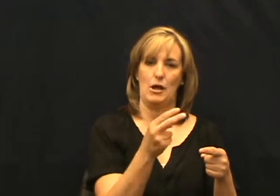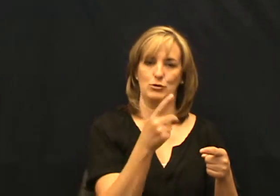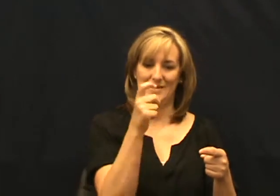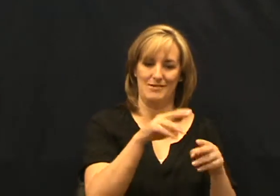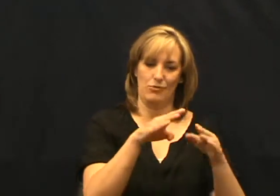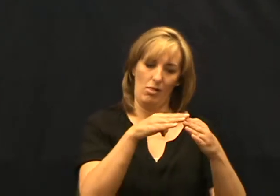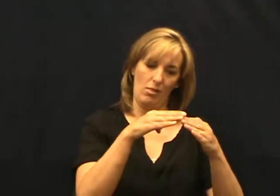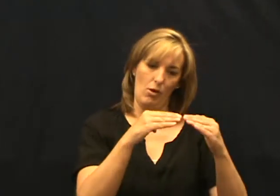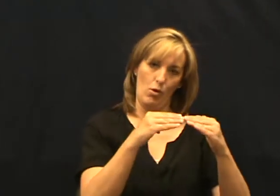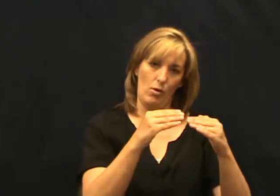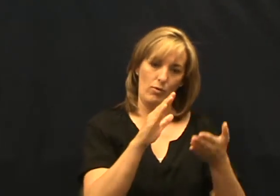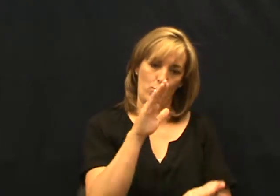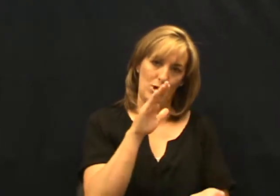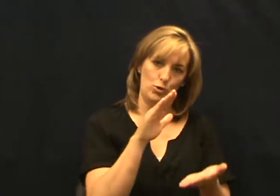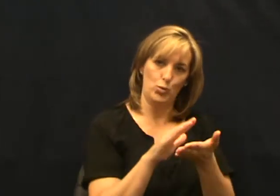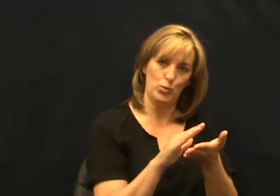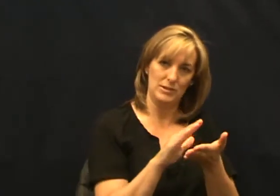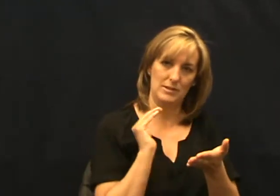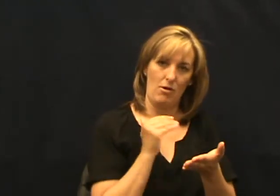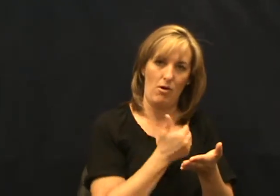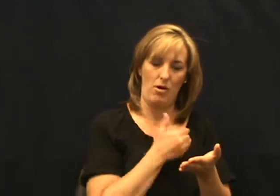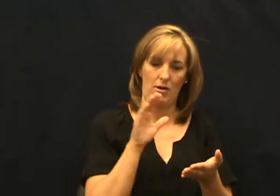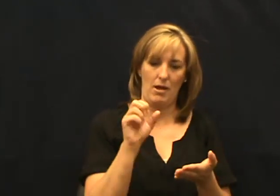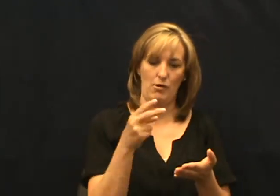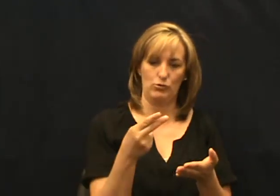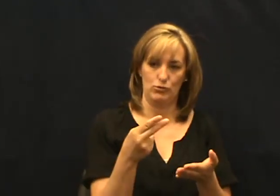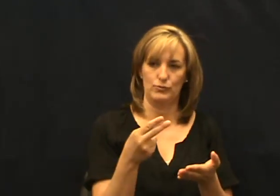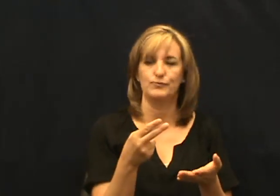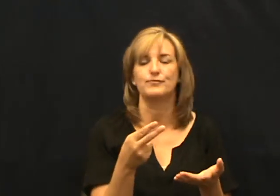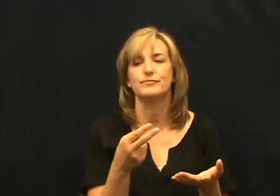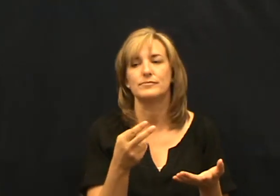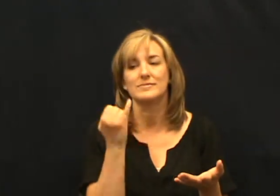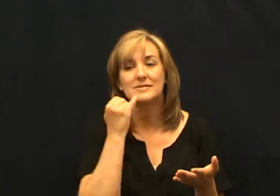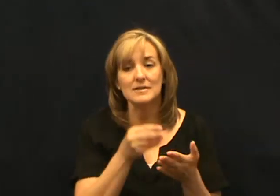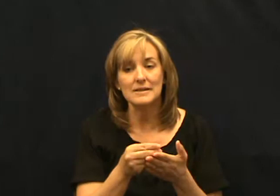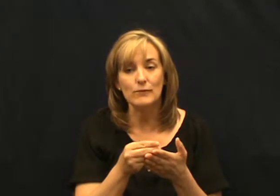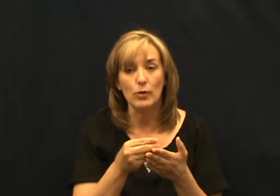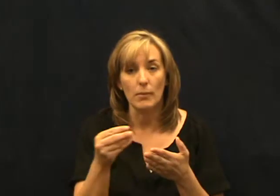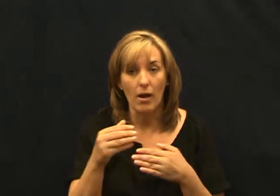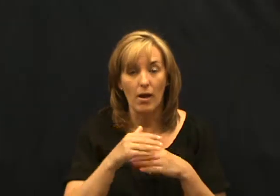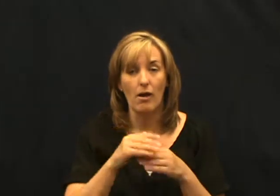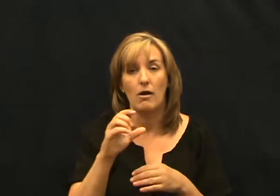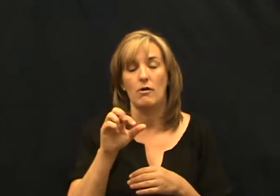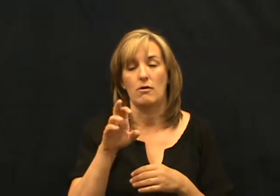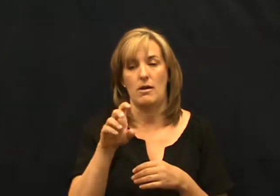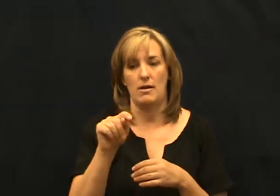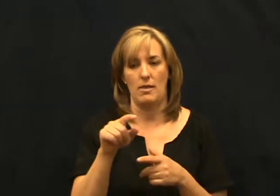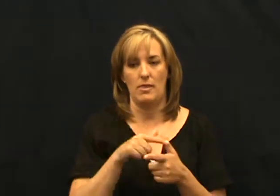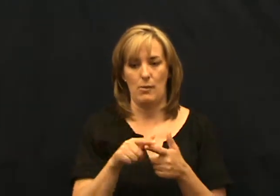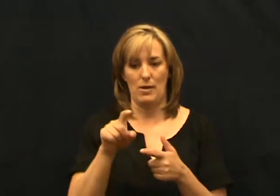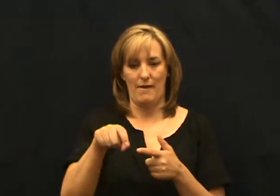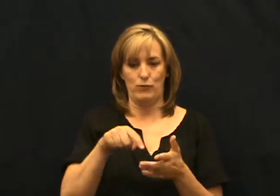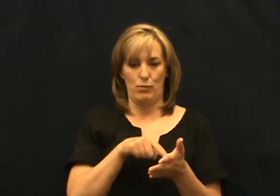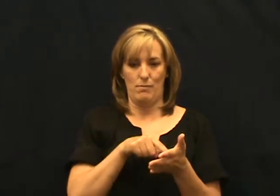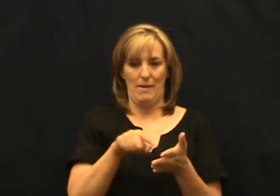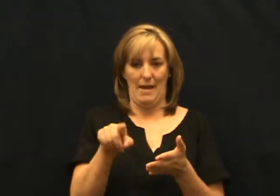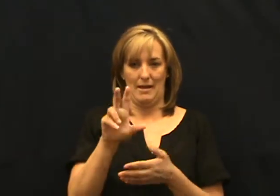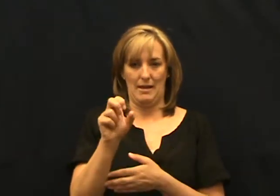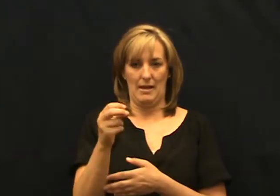on account or on credit, then the corresponding credit is to accounts payable, and then we have to pay out cash later on. So